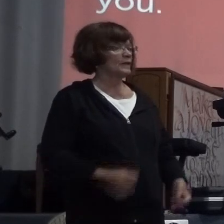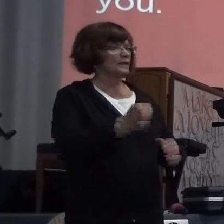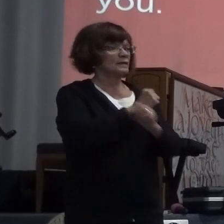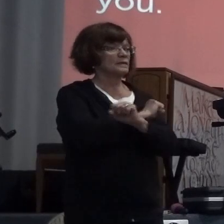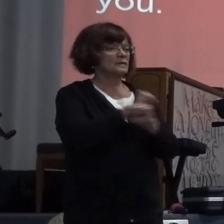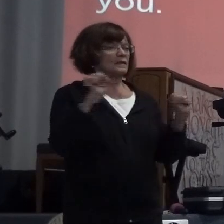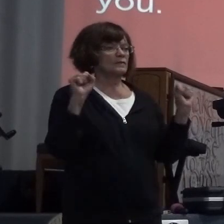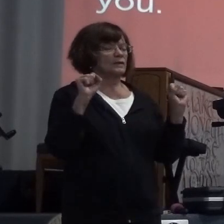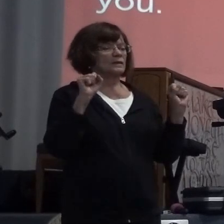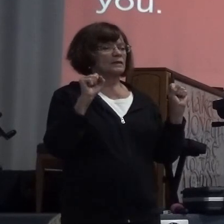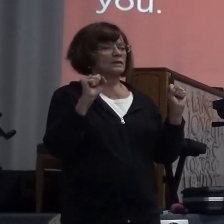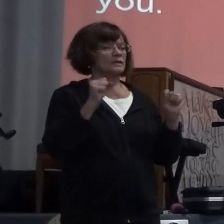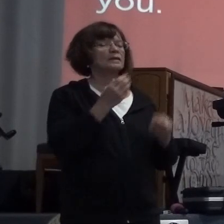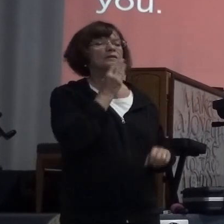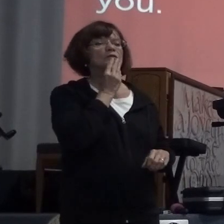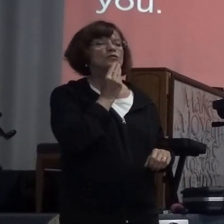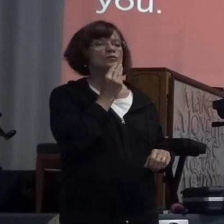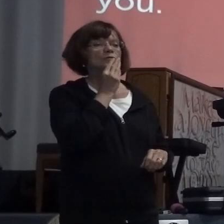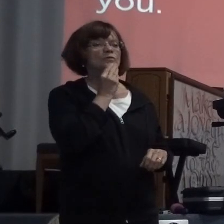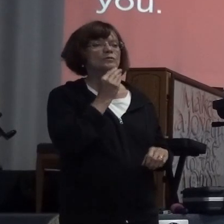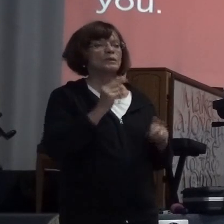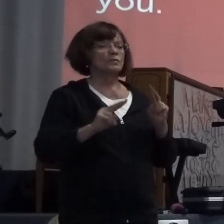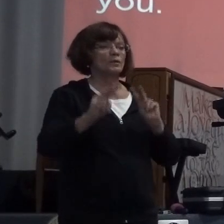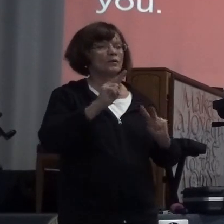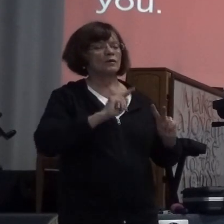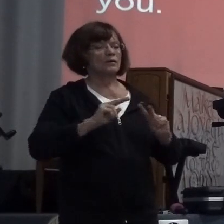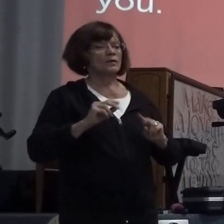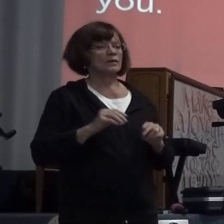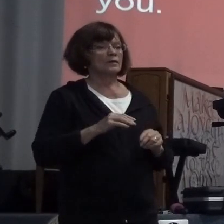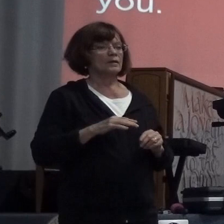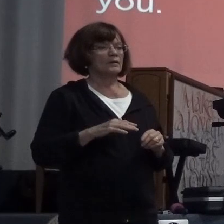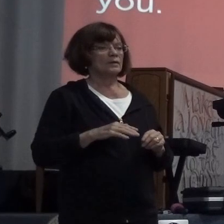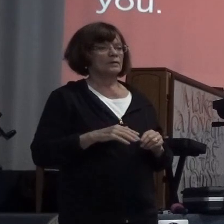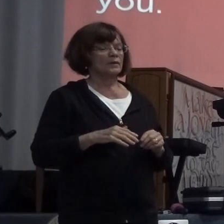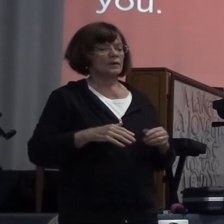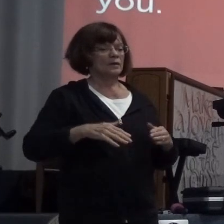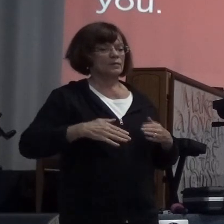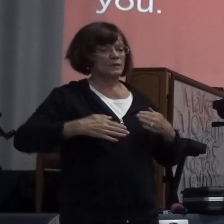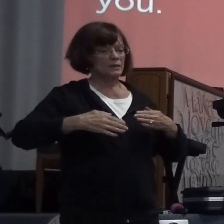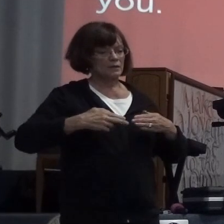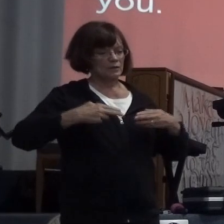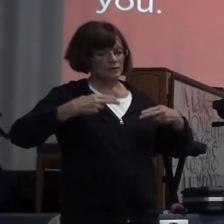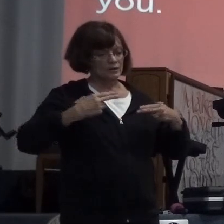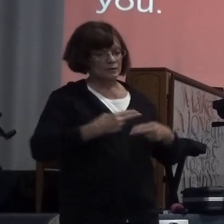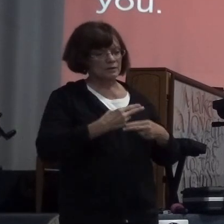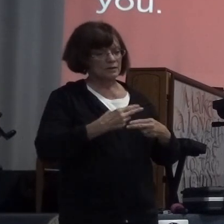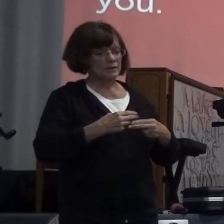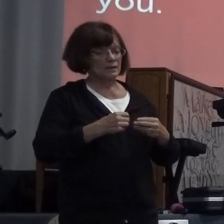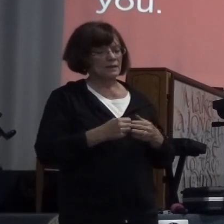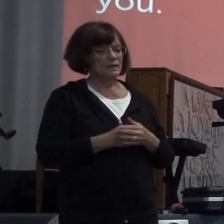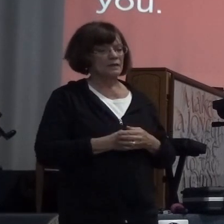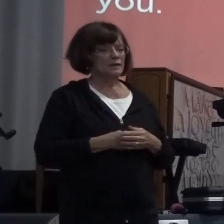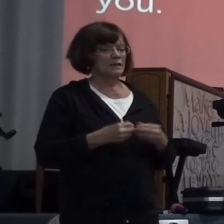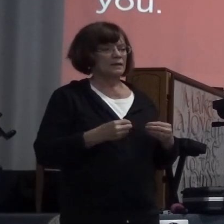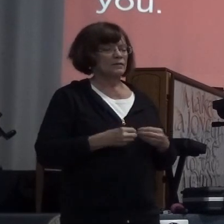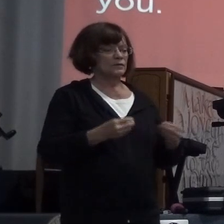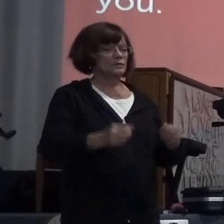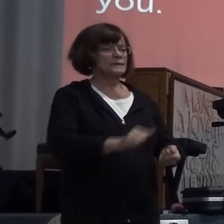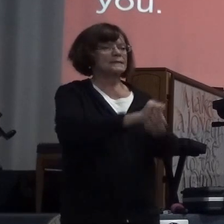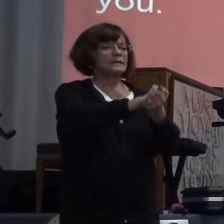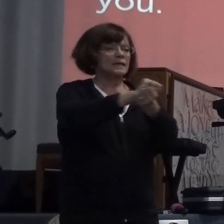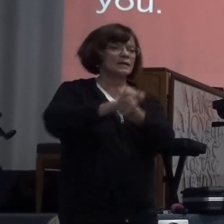saving the Jews, being persecuted. They tried to kill him. They sold him off to slavery. He